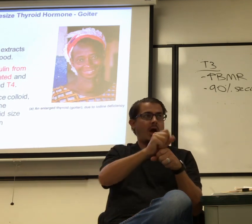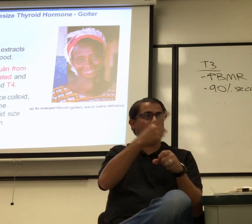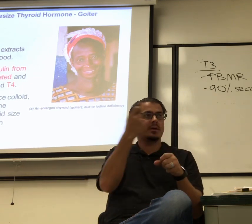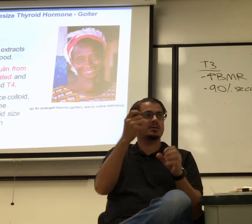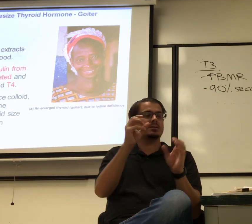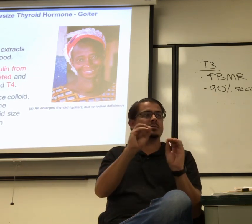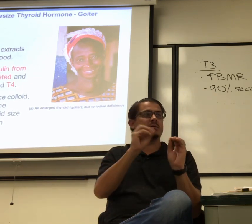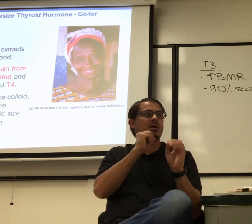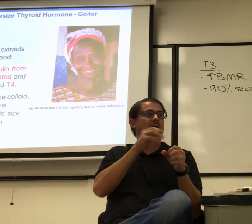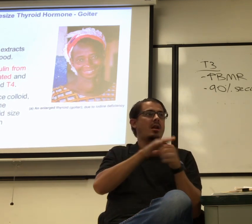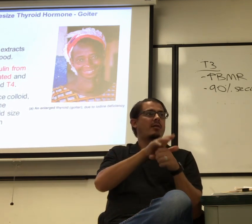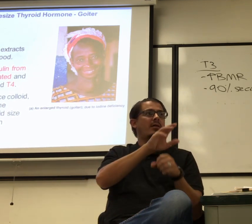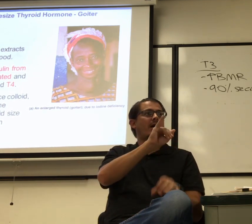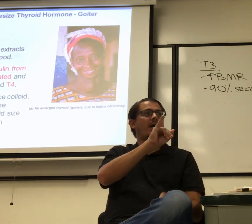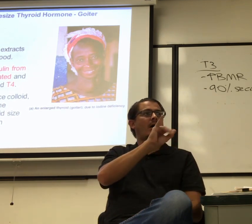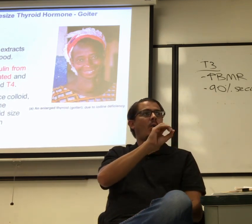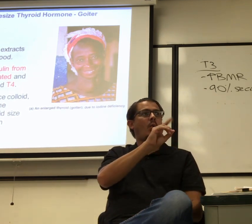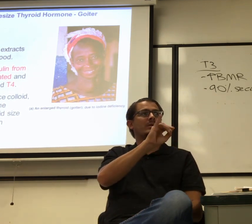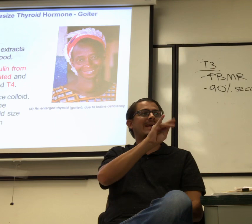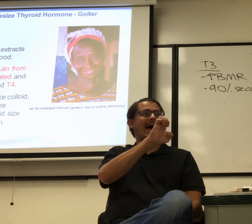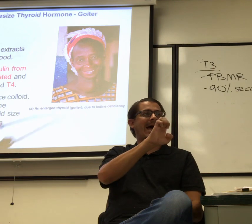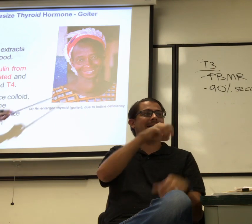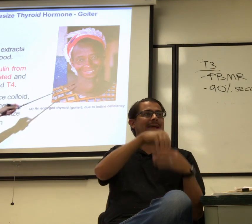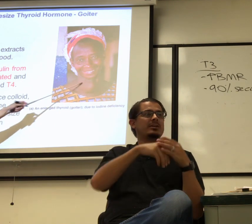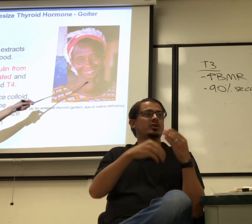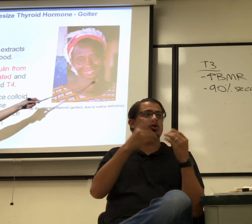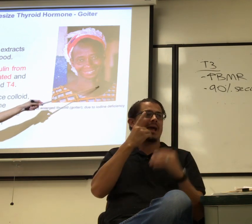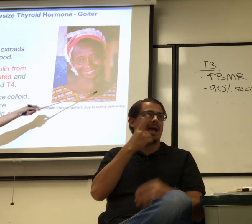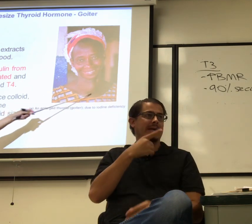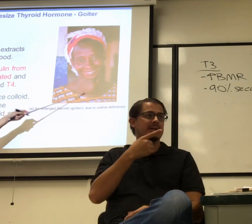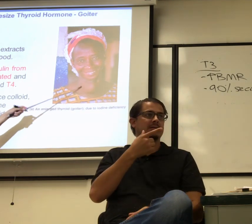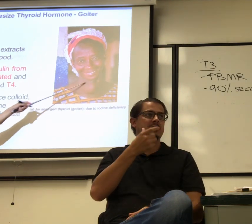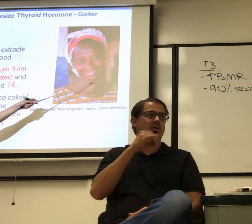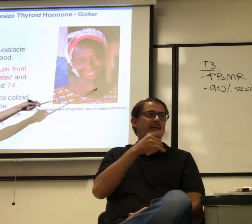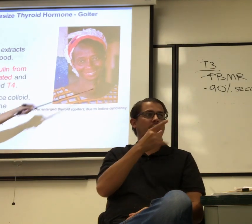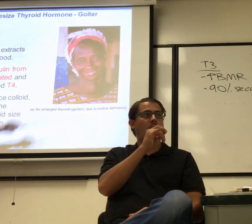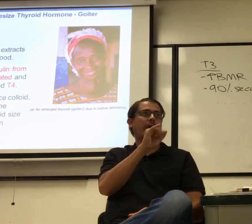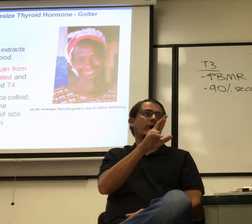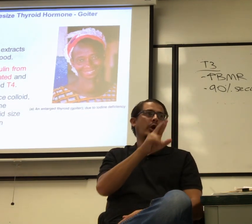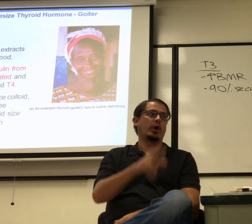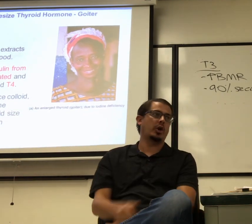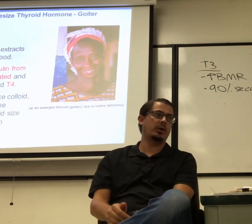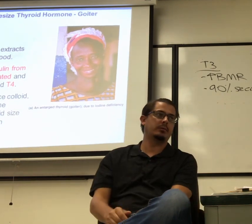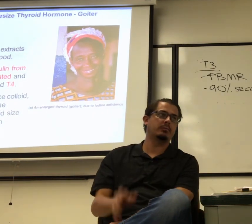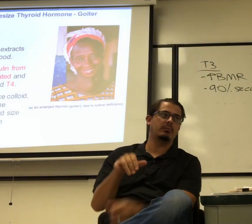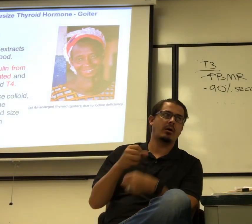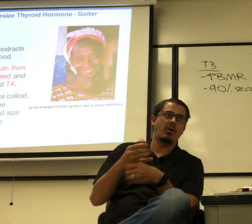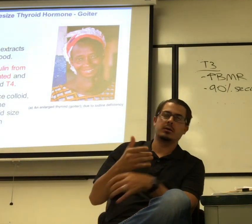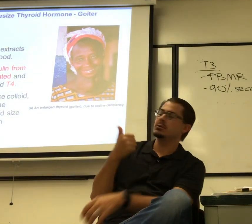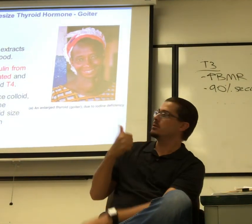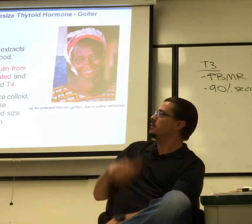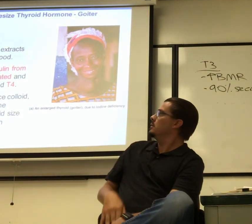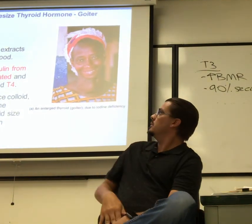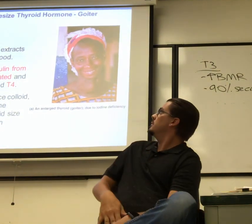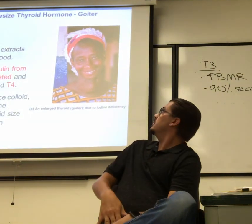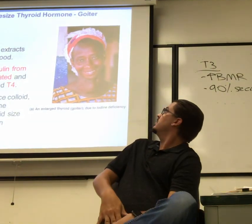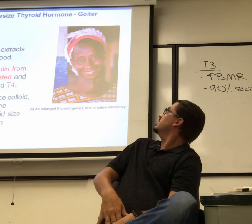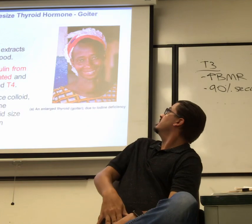to make the colloid, okay? But you just can't finish the job because there's not enough iodine in your